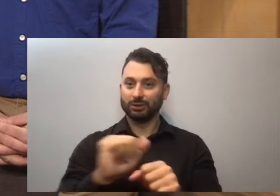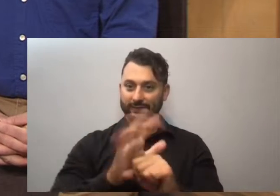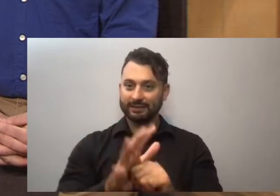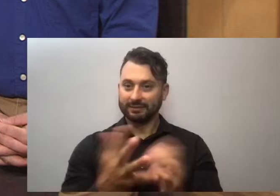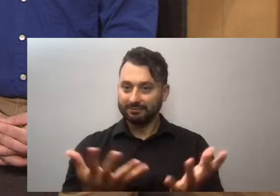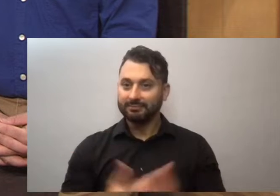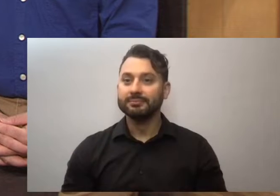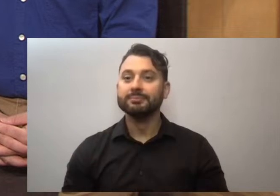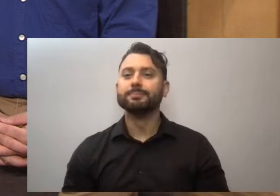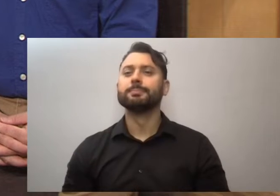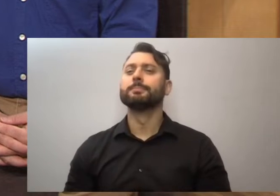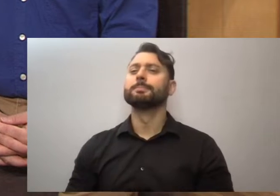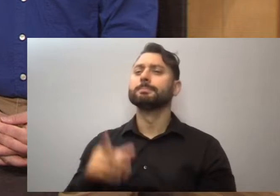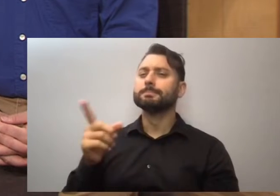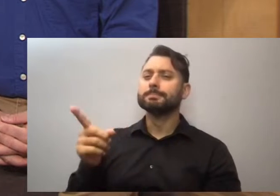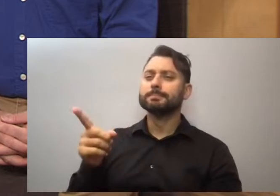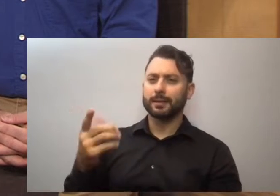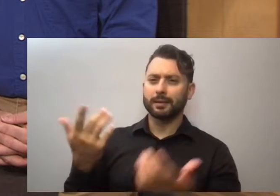So how,